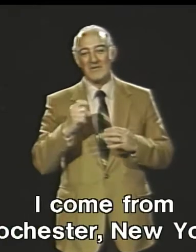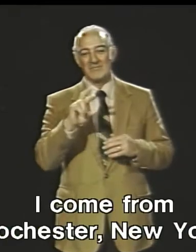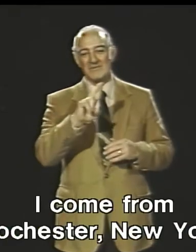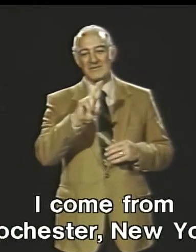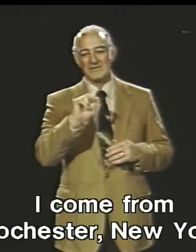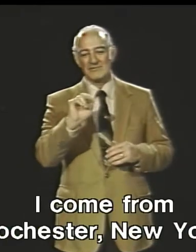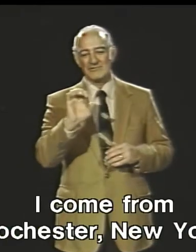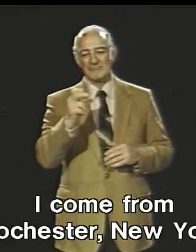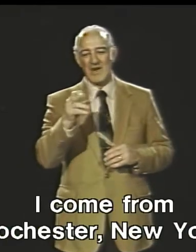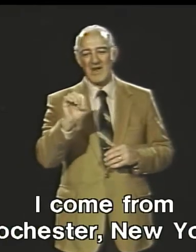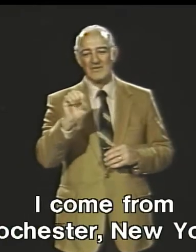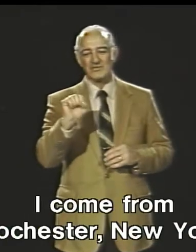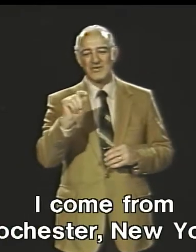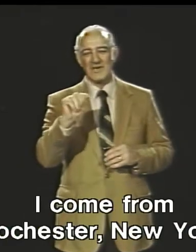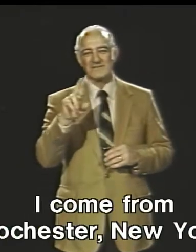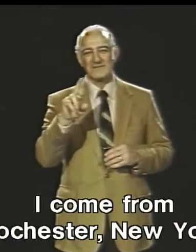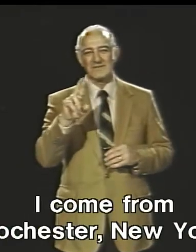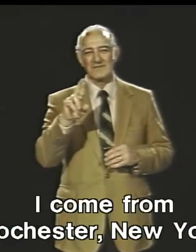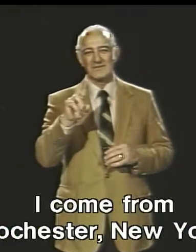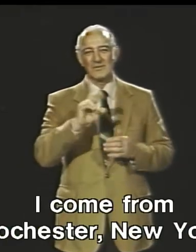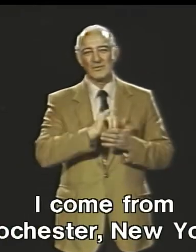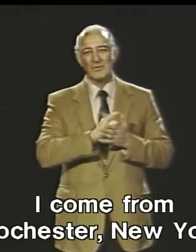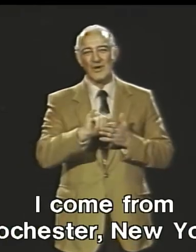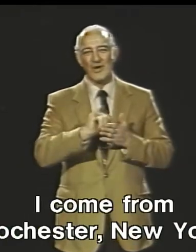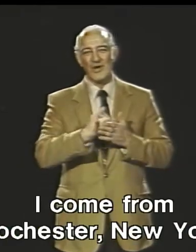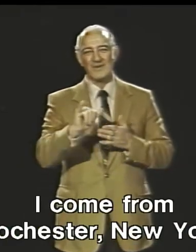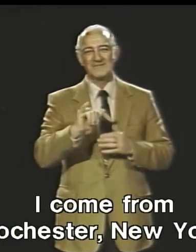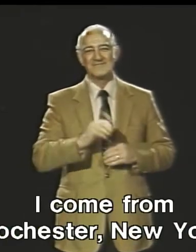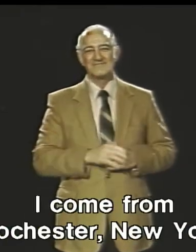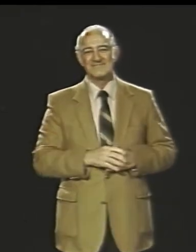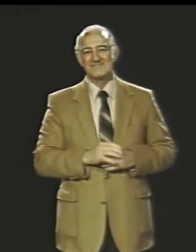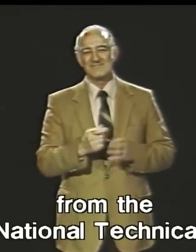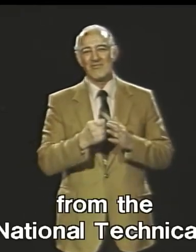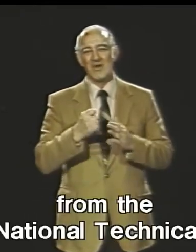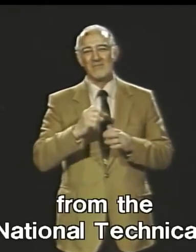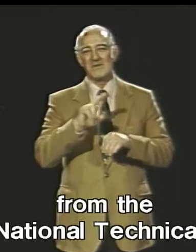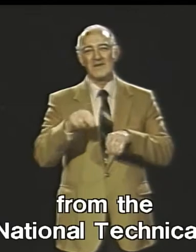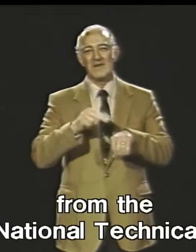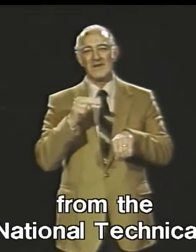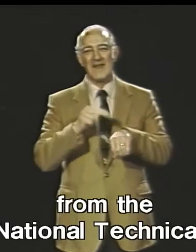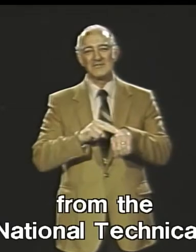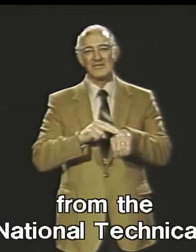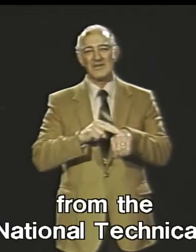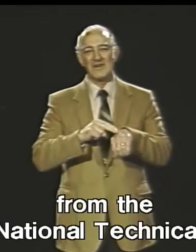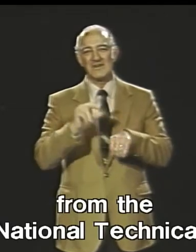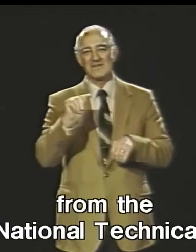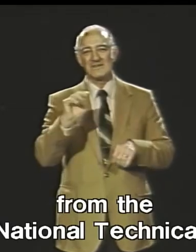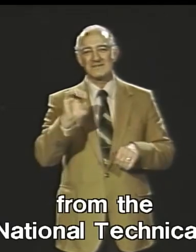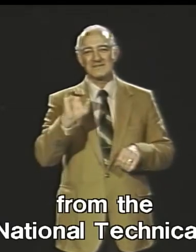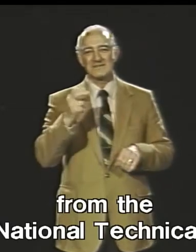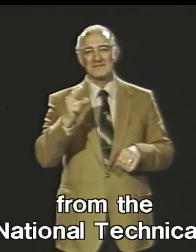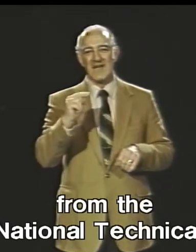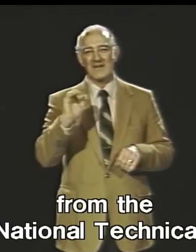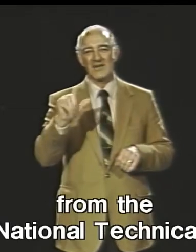I come from Rochester, New York, from the National